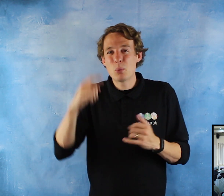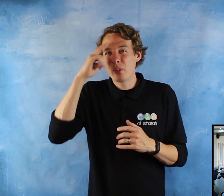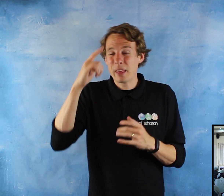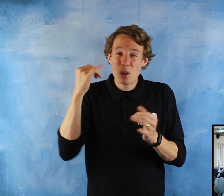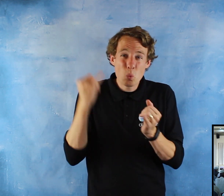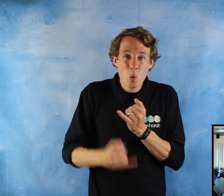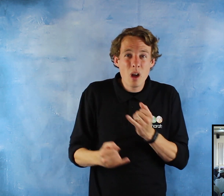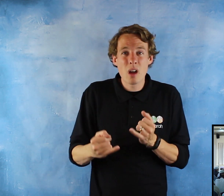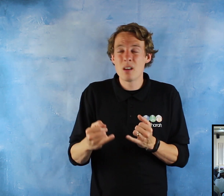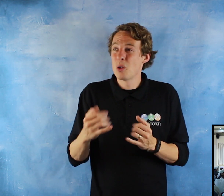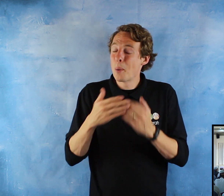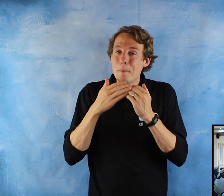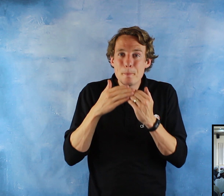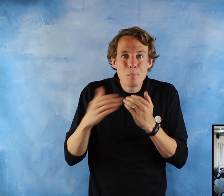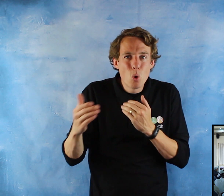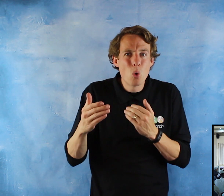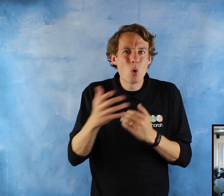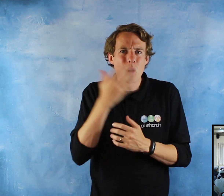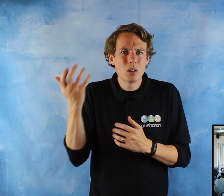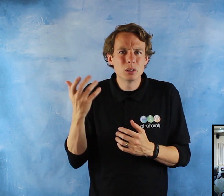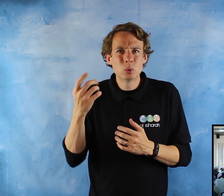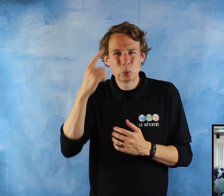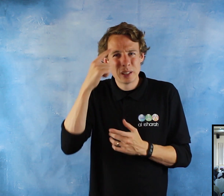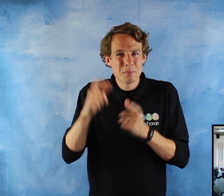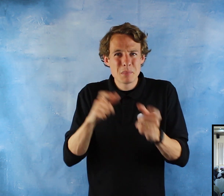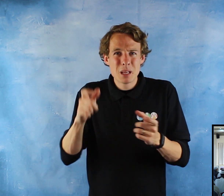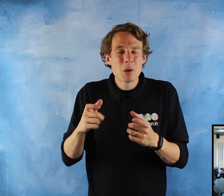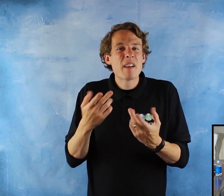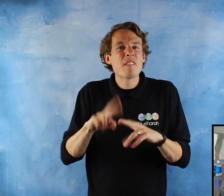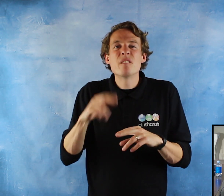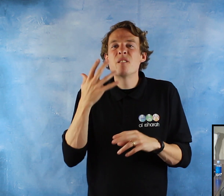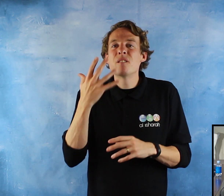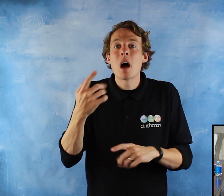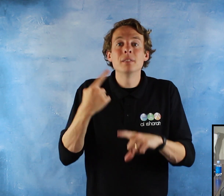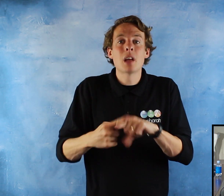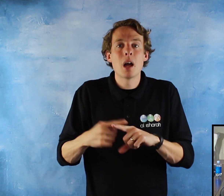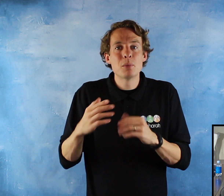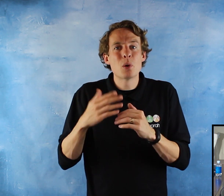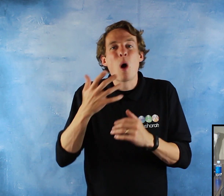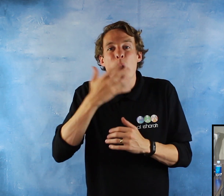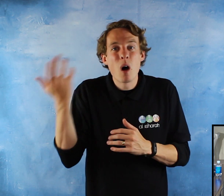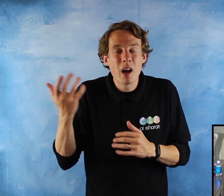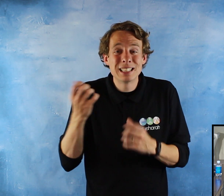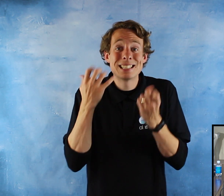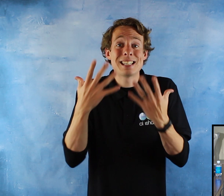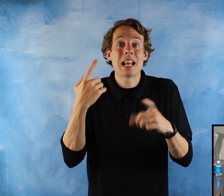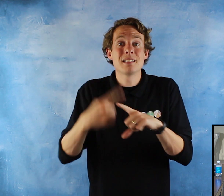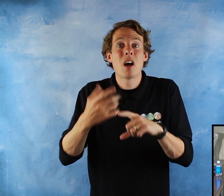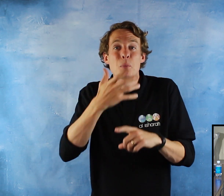times more, 10 times more, how many people you think will be dying? But if it is 100 times